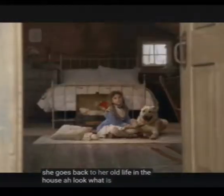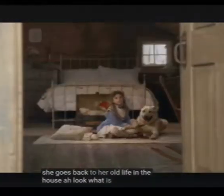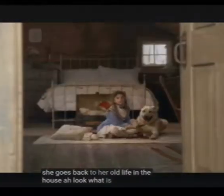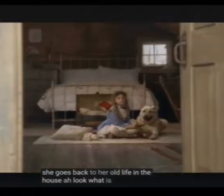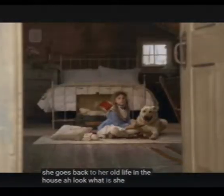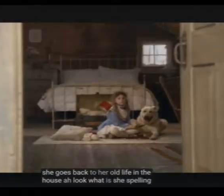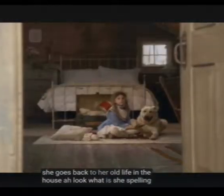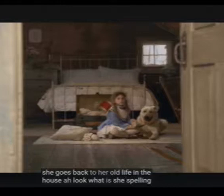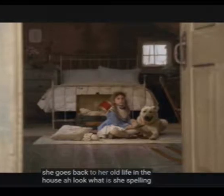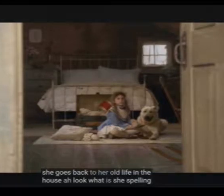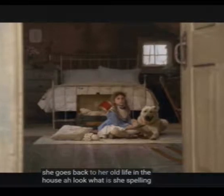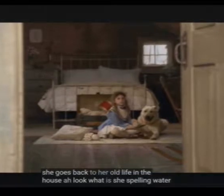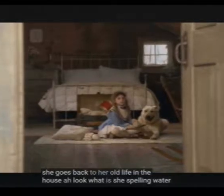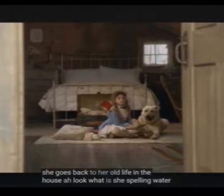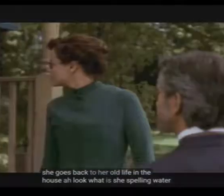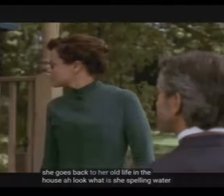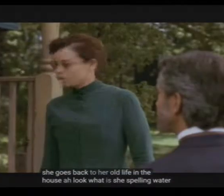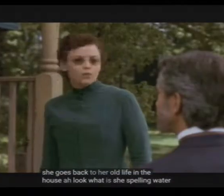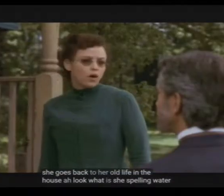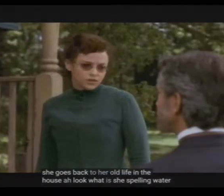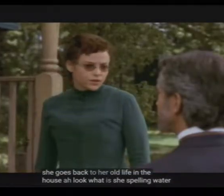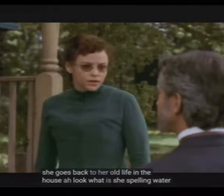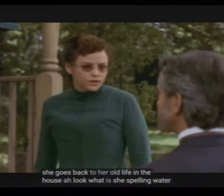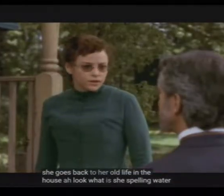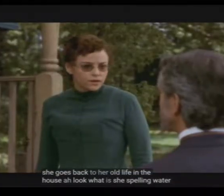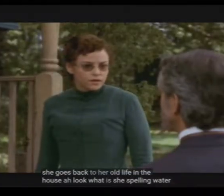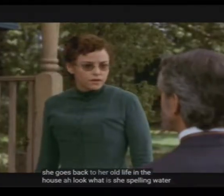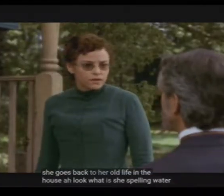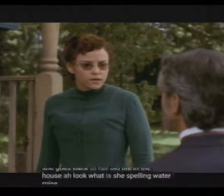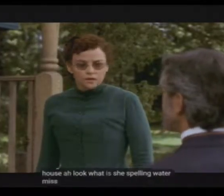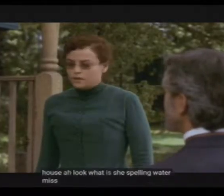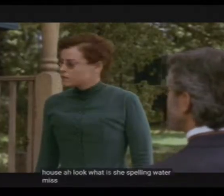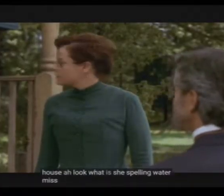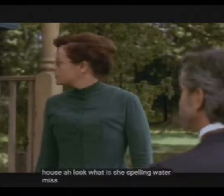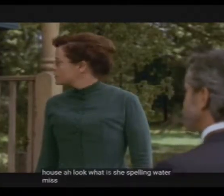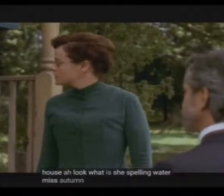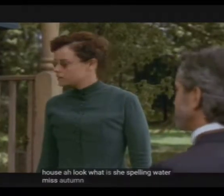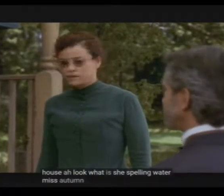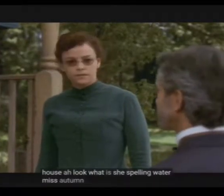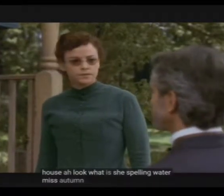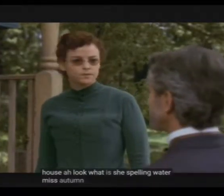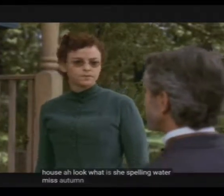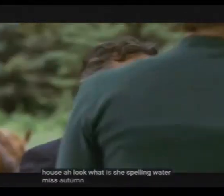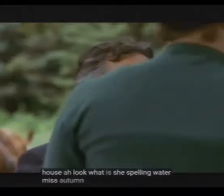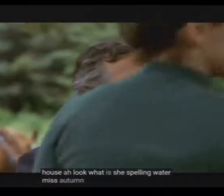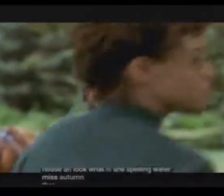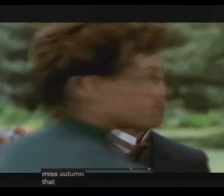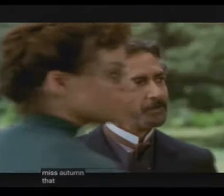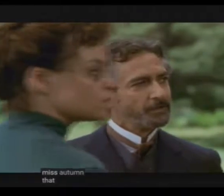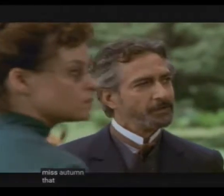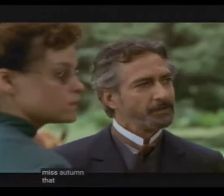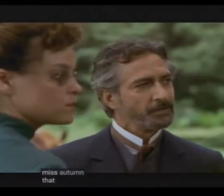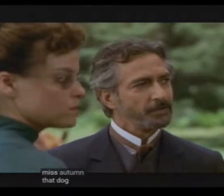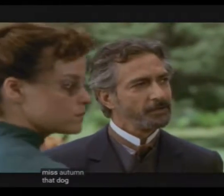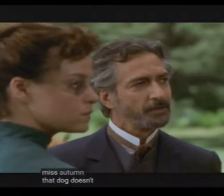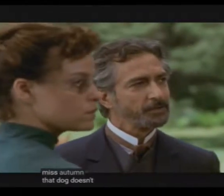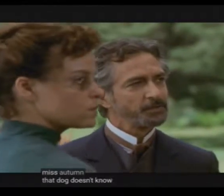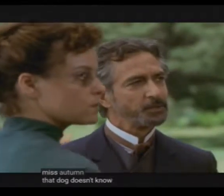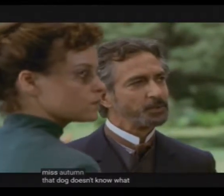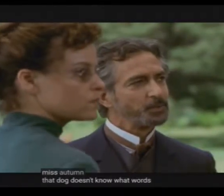What is she spelling? Water. Miss Sullivan, that dog doesn't know what words